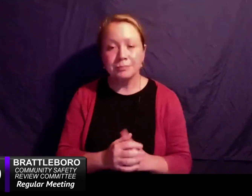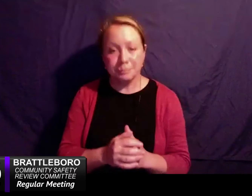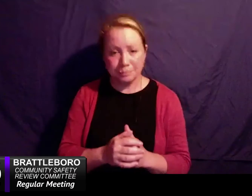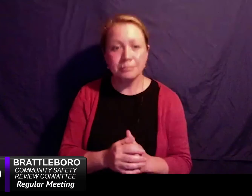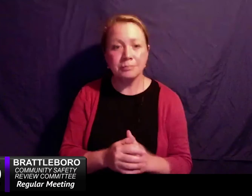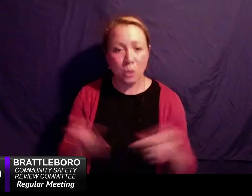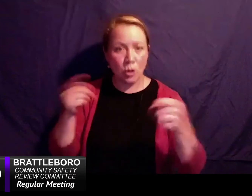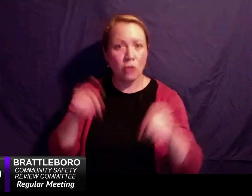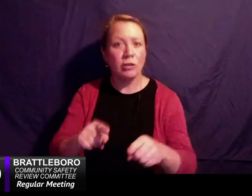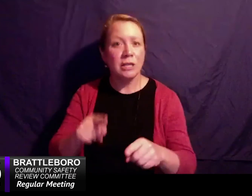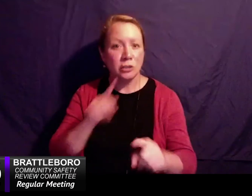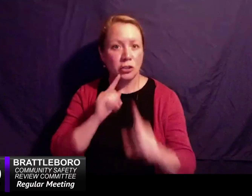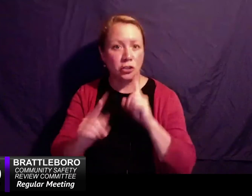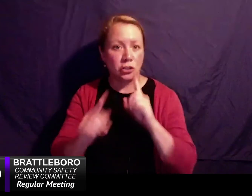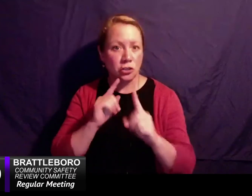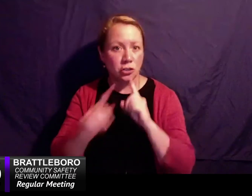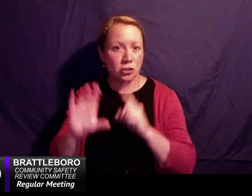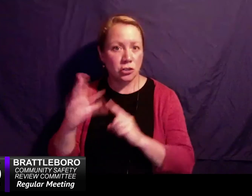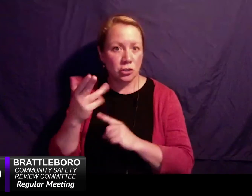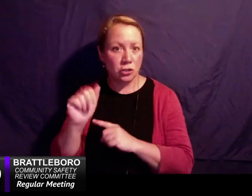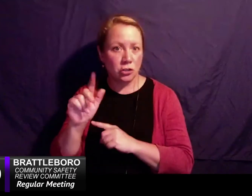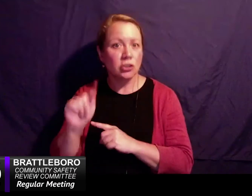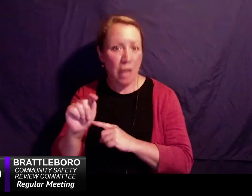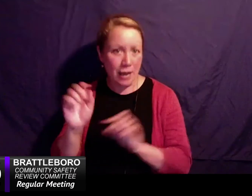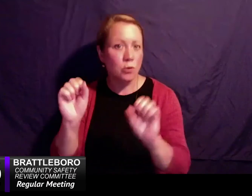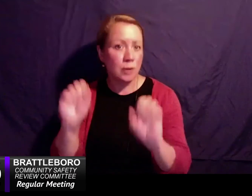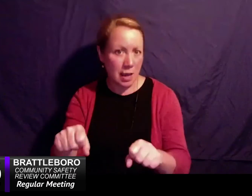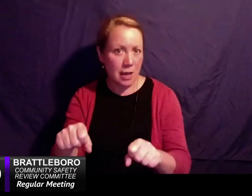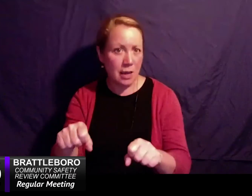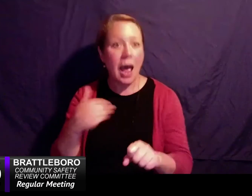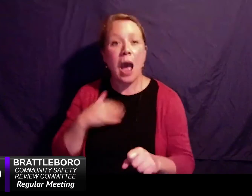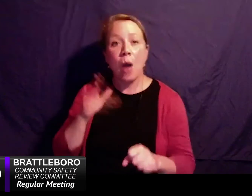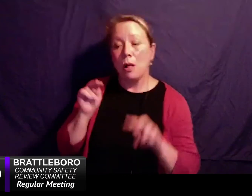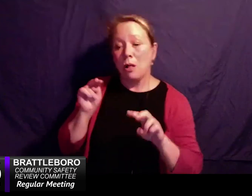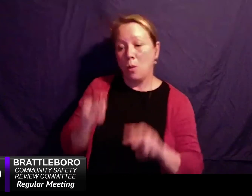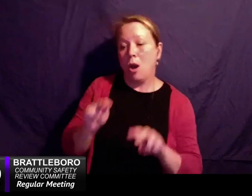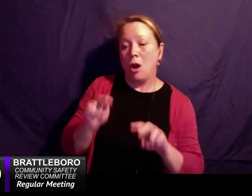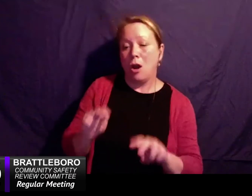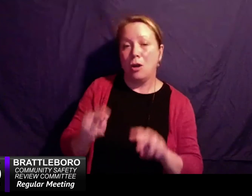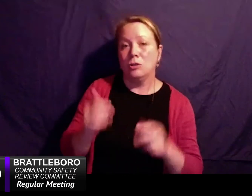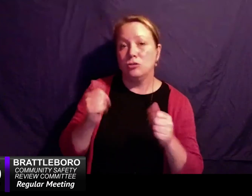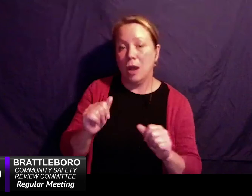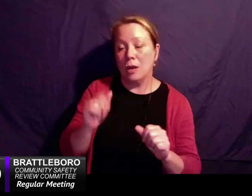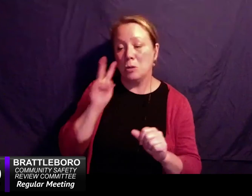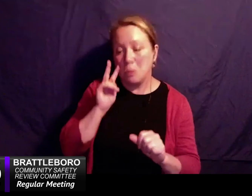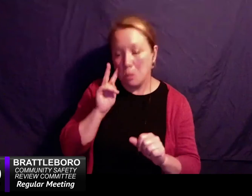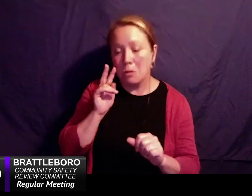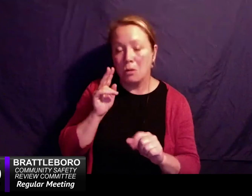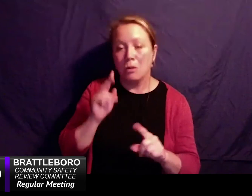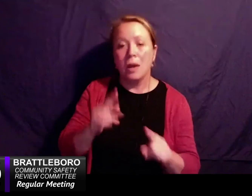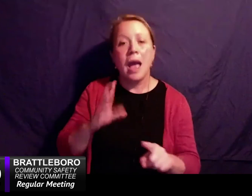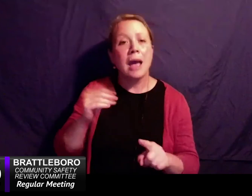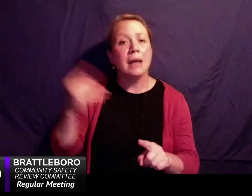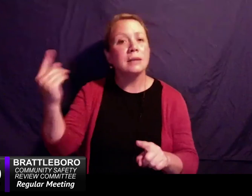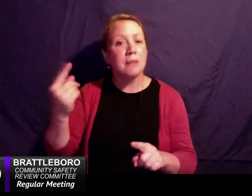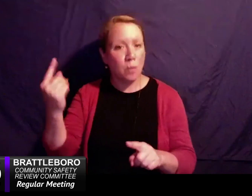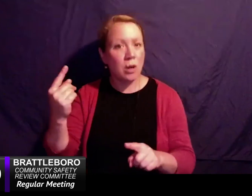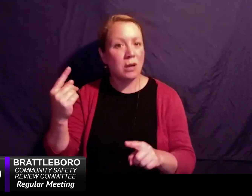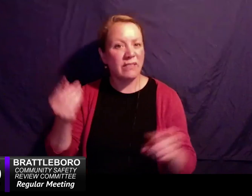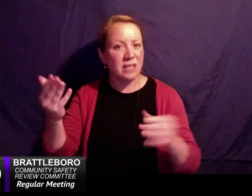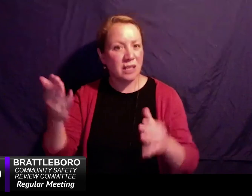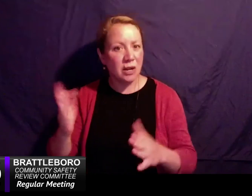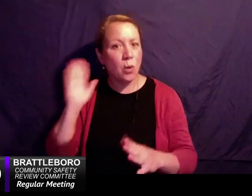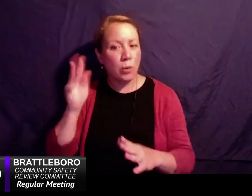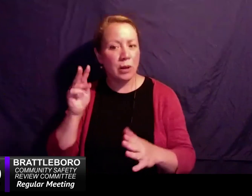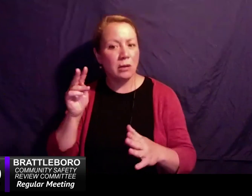that you're welcome to use the chat. I will keep my eye on it, and one of the facilitators will